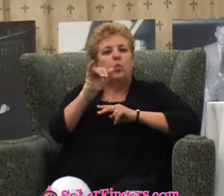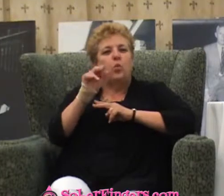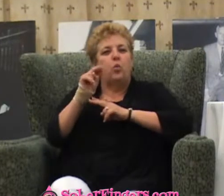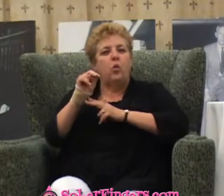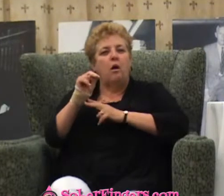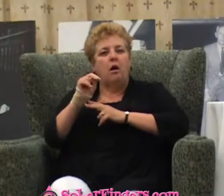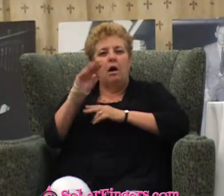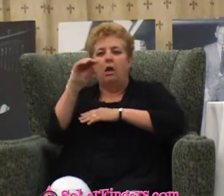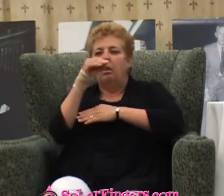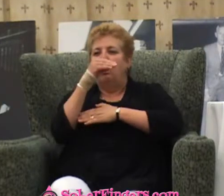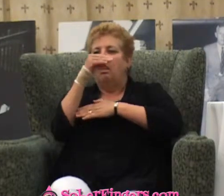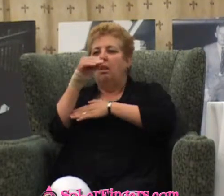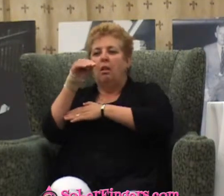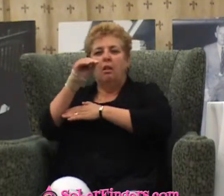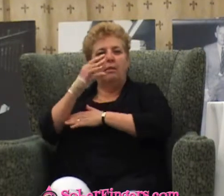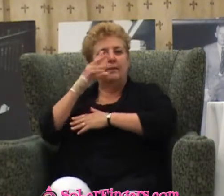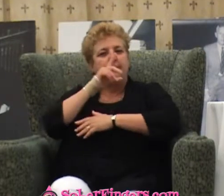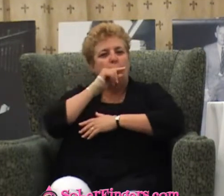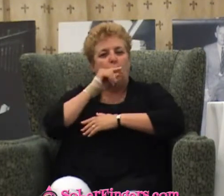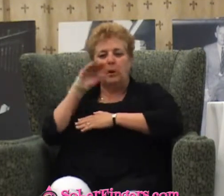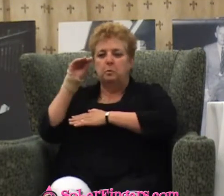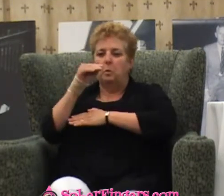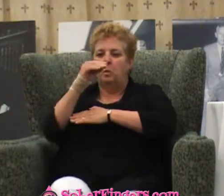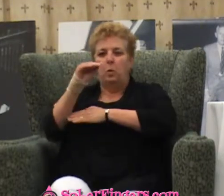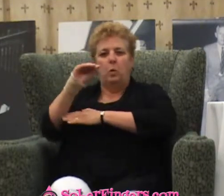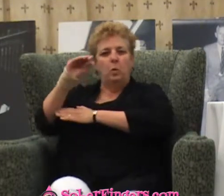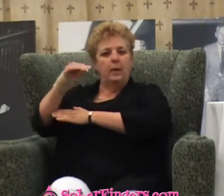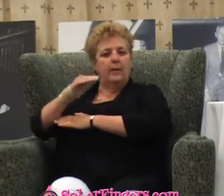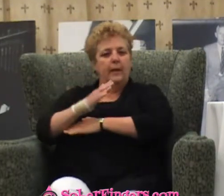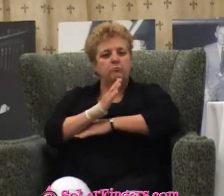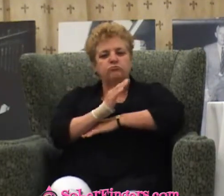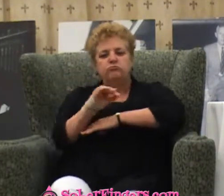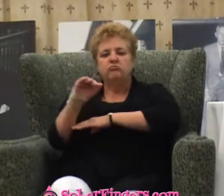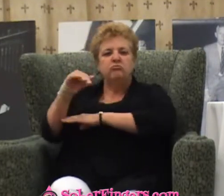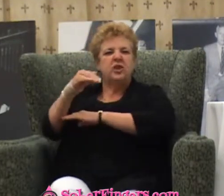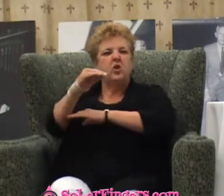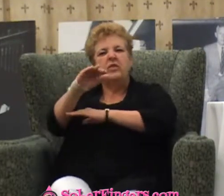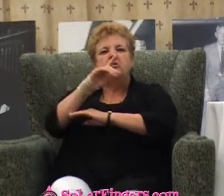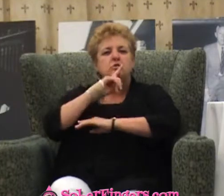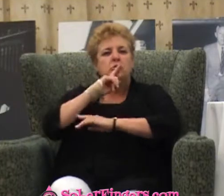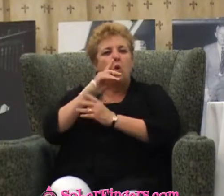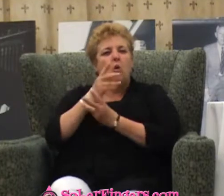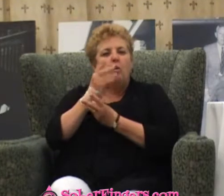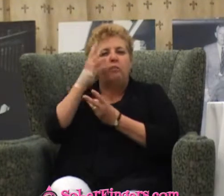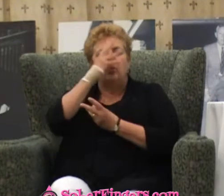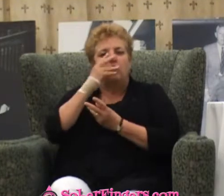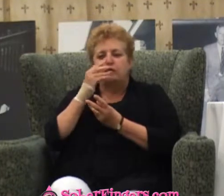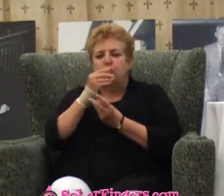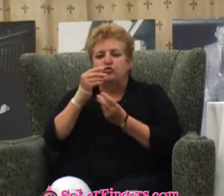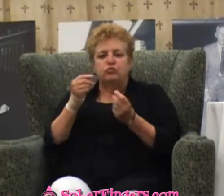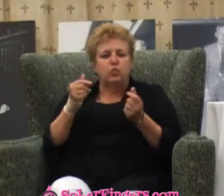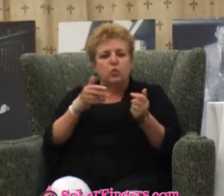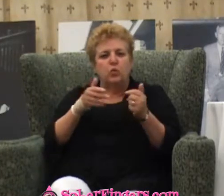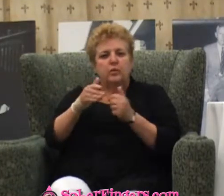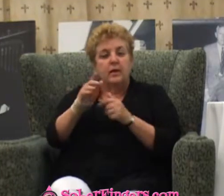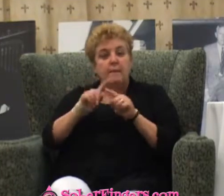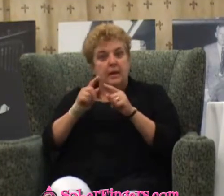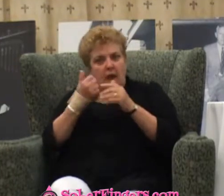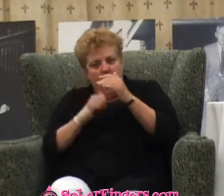beautiful, so effortless. It's so graceful. But you know what's going on under the water, right? That